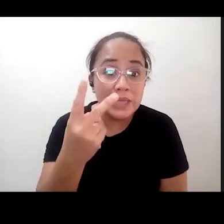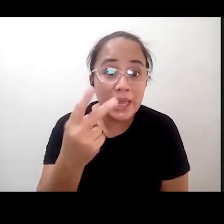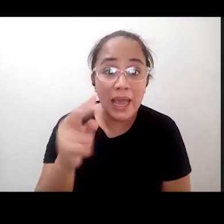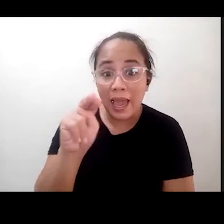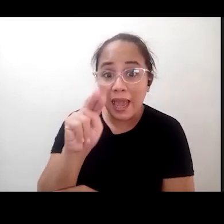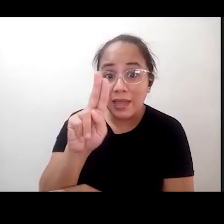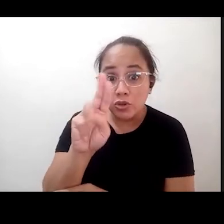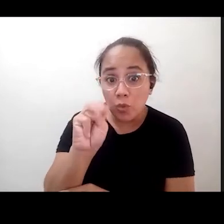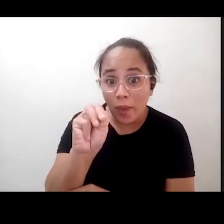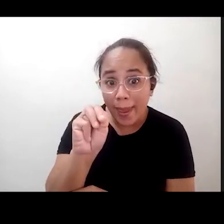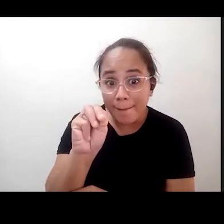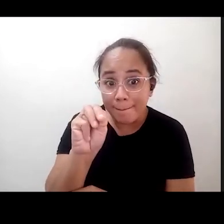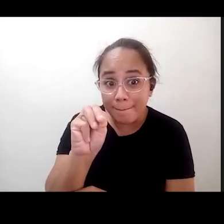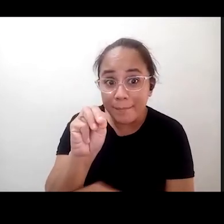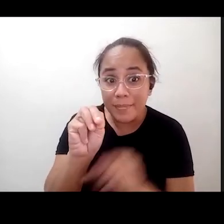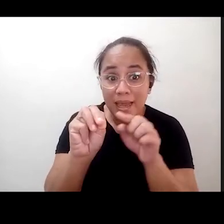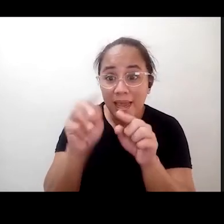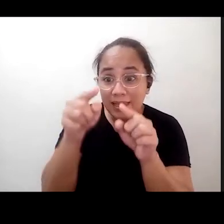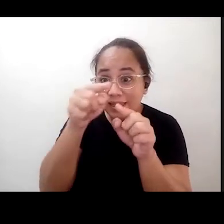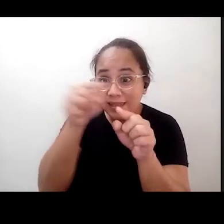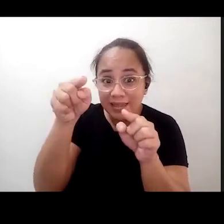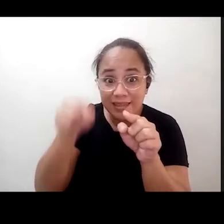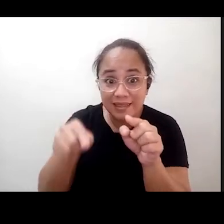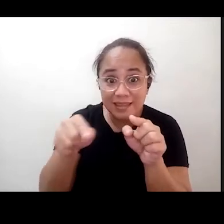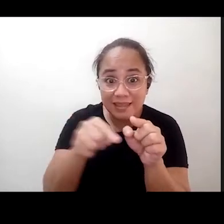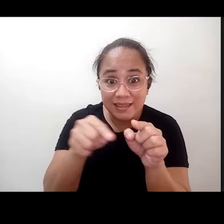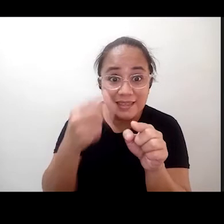and then the bracket is?